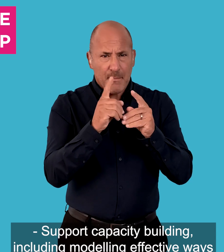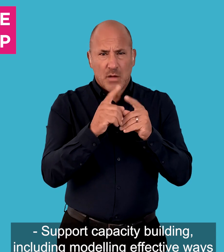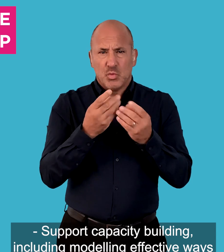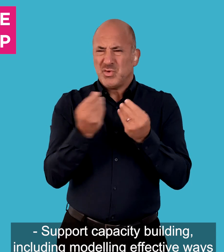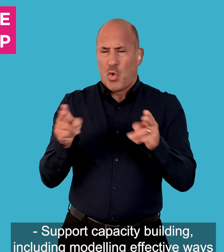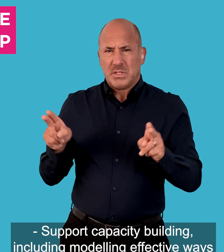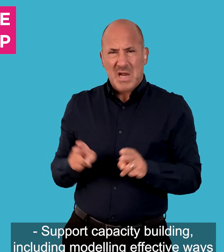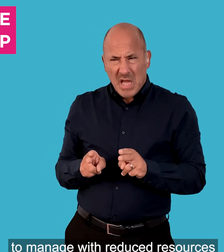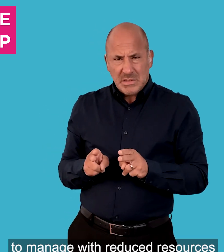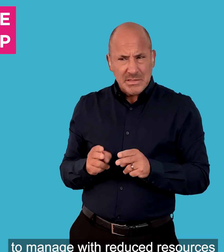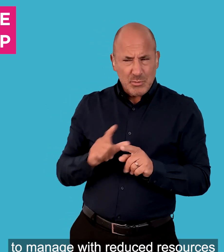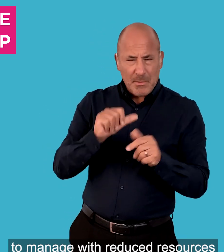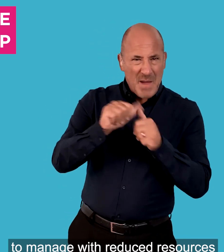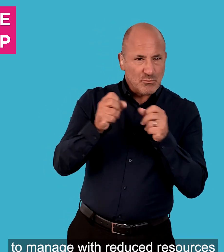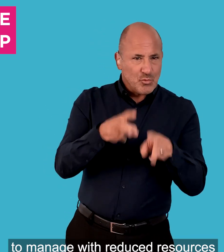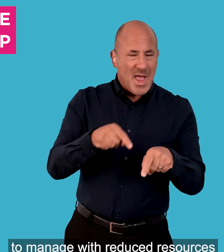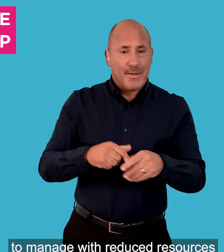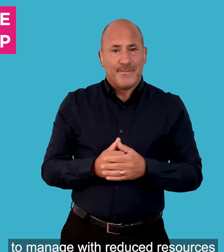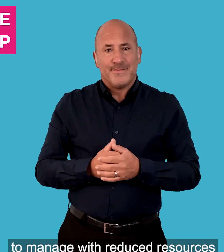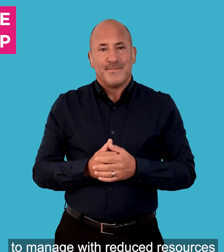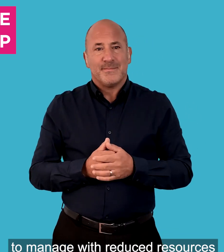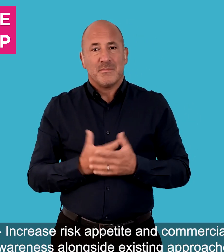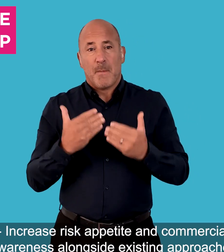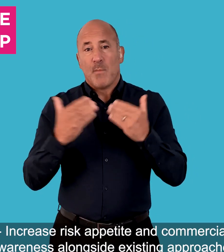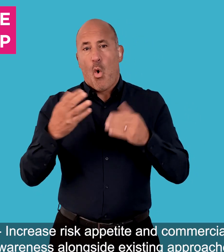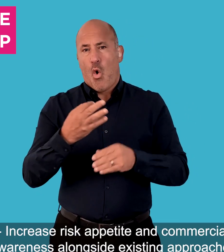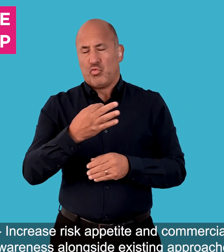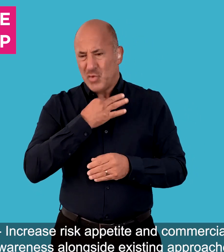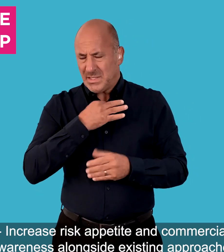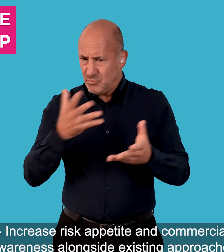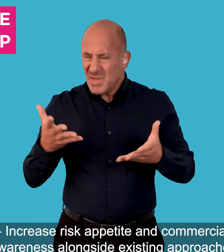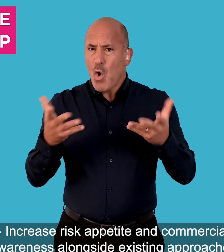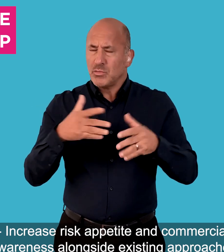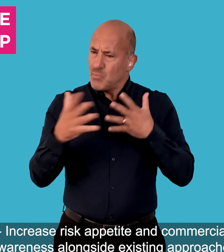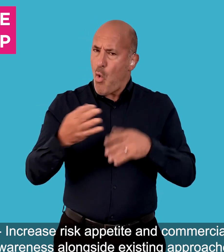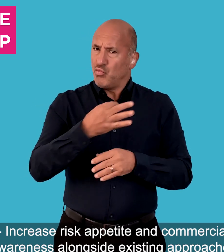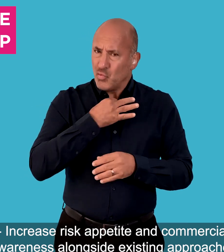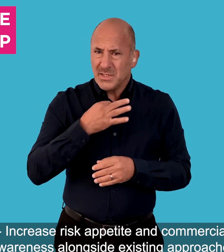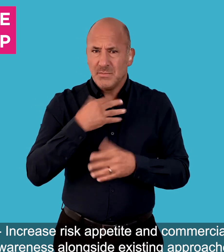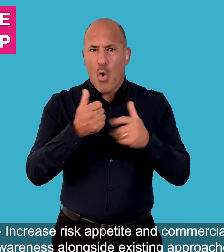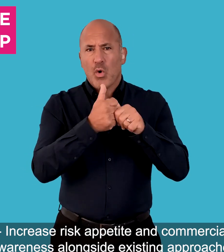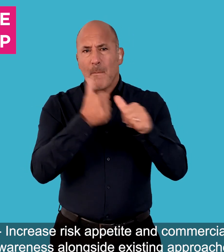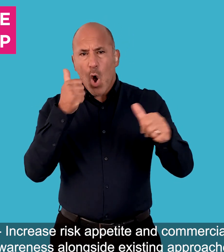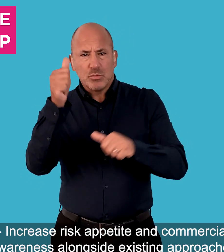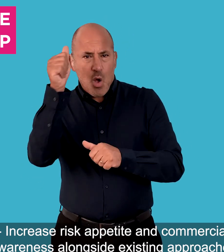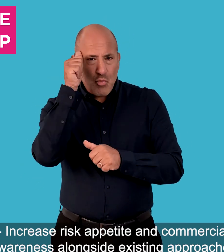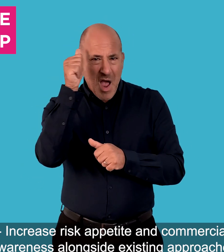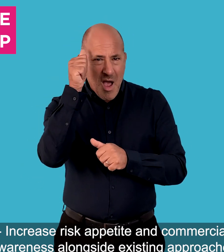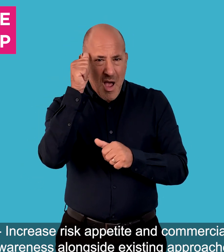to manage with reduced resources. Increase risk appetite and commercial